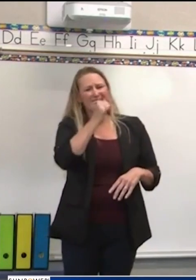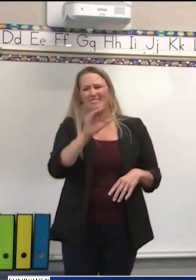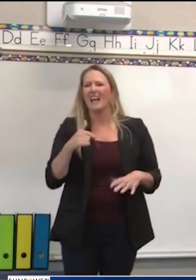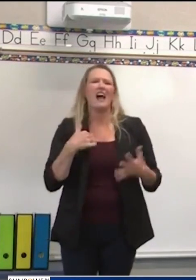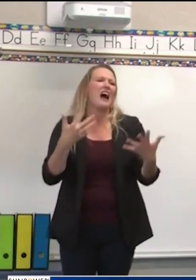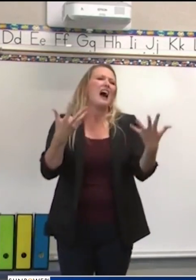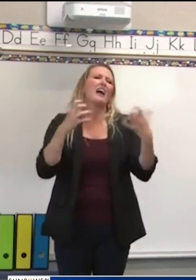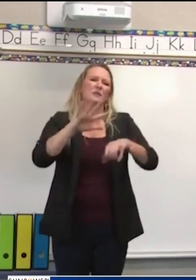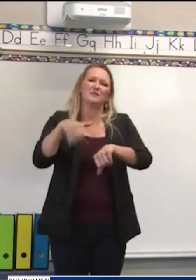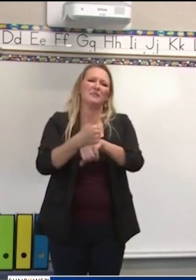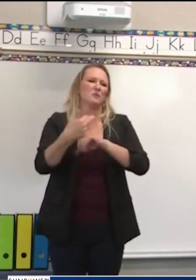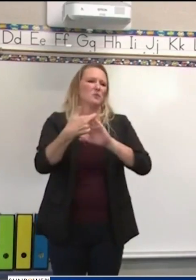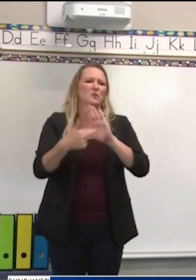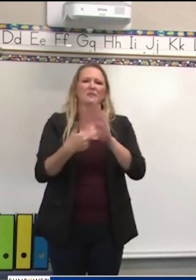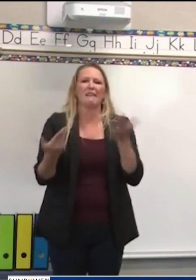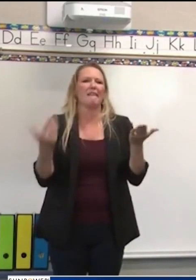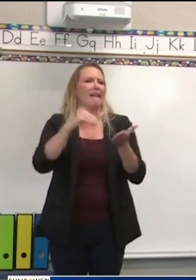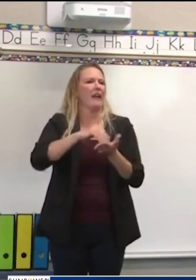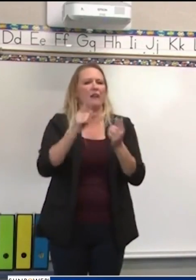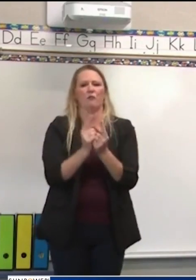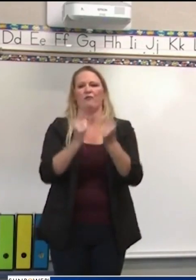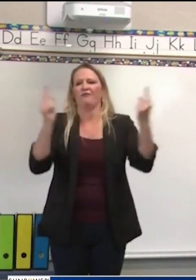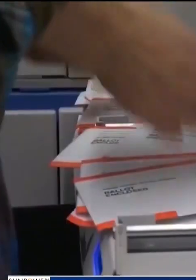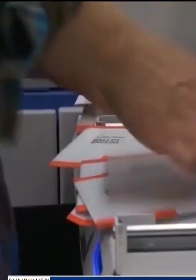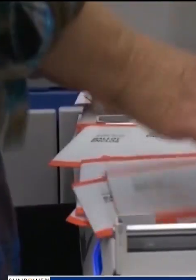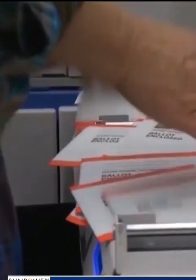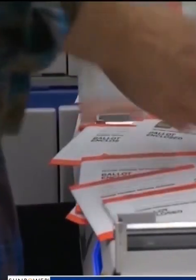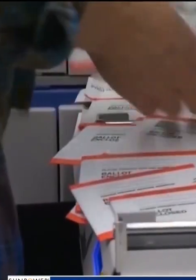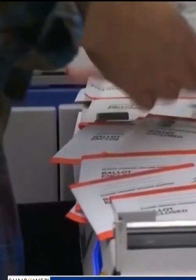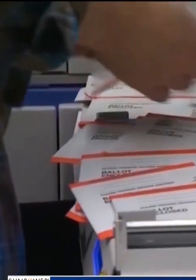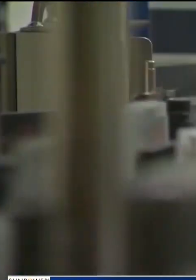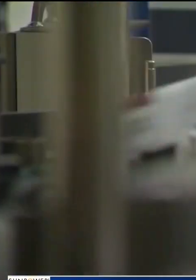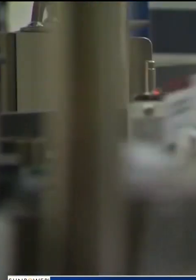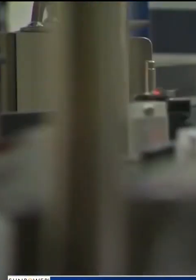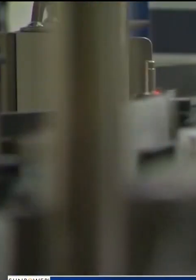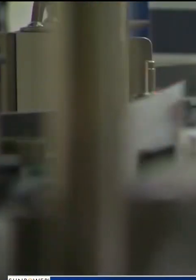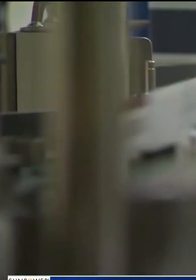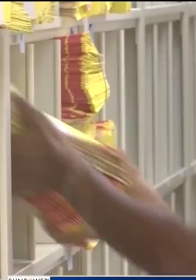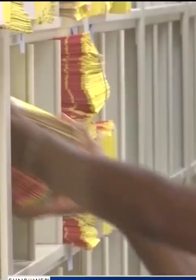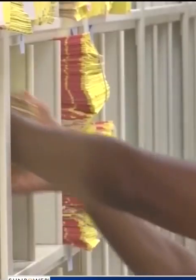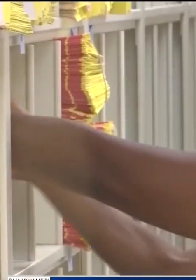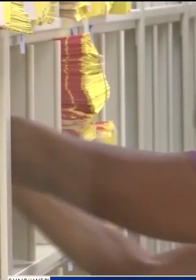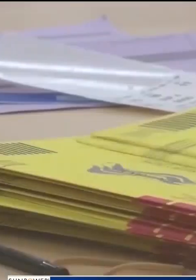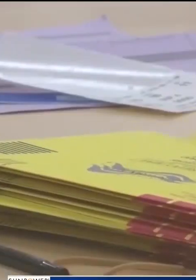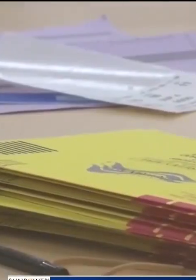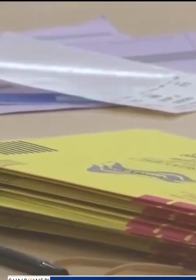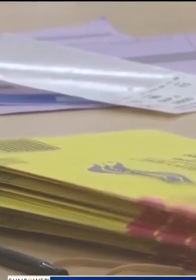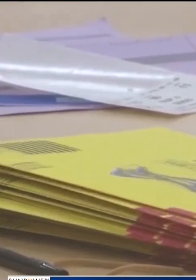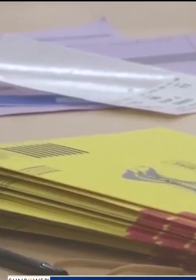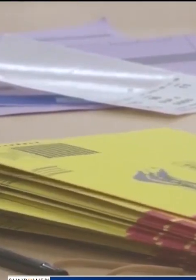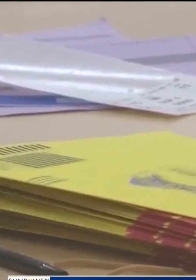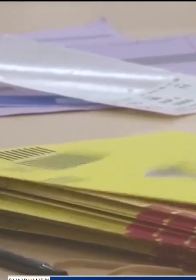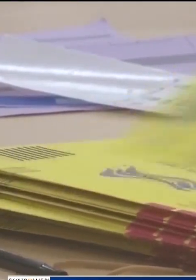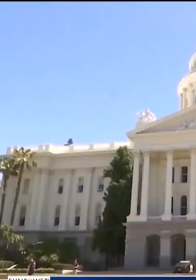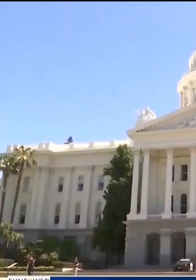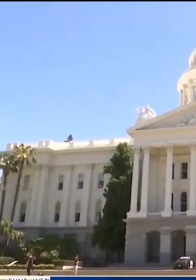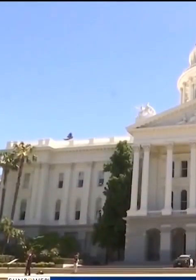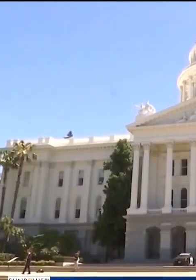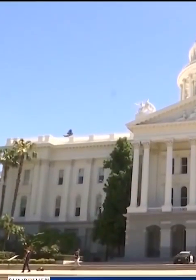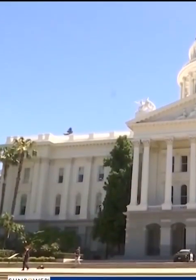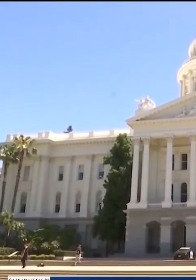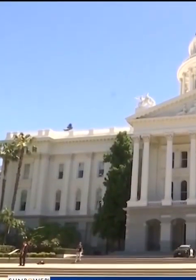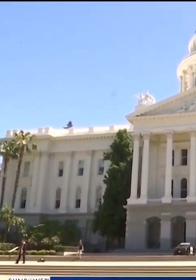any social distancing. We're not looking to close anything down. As the governor faces a recall election in September, fueled in part by his past pandemic-related